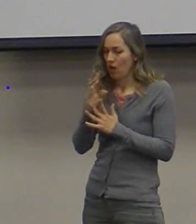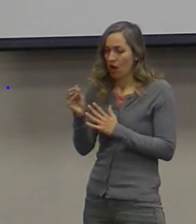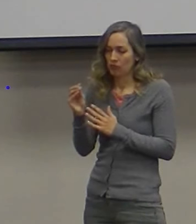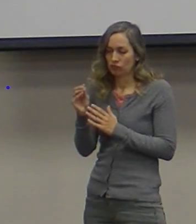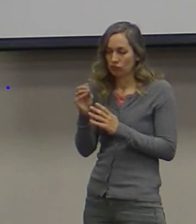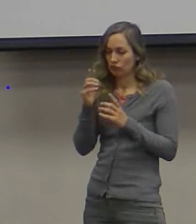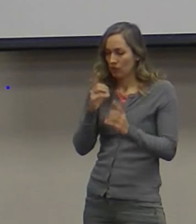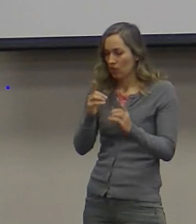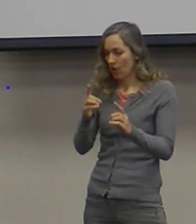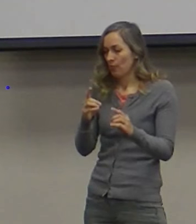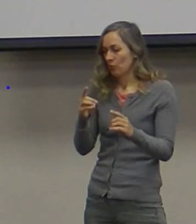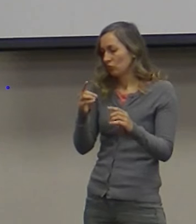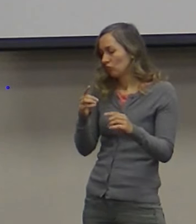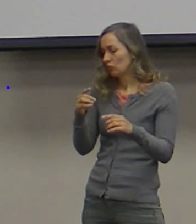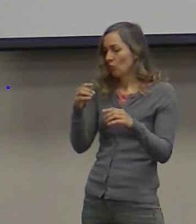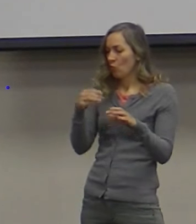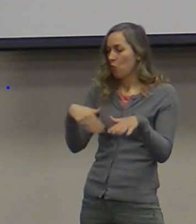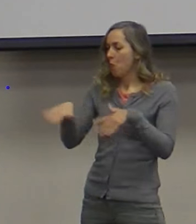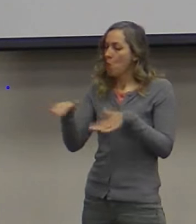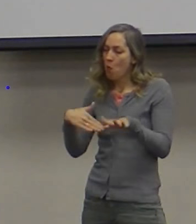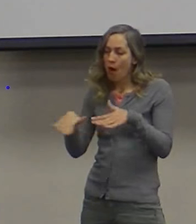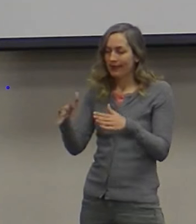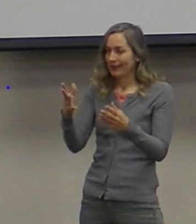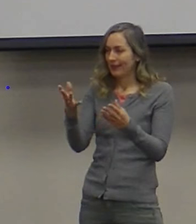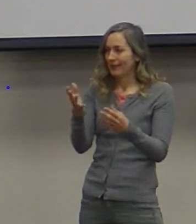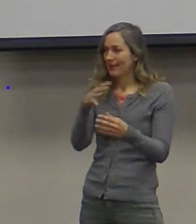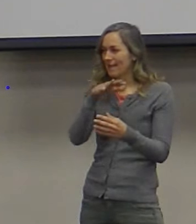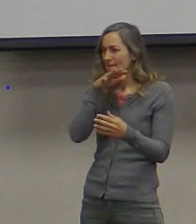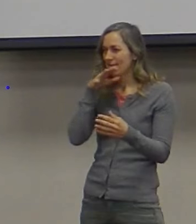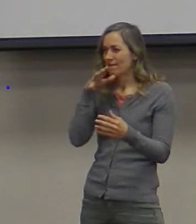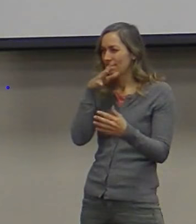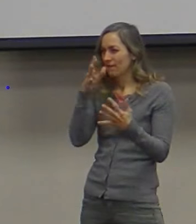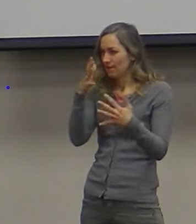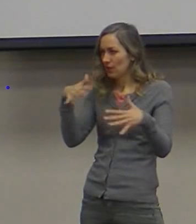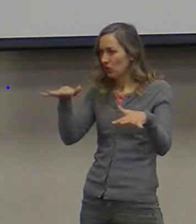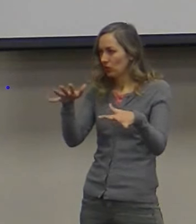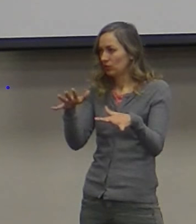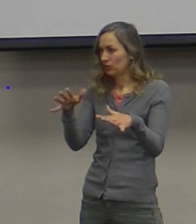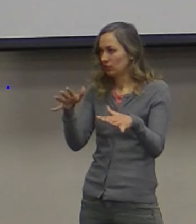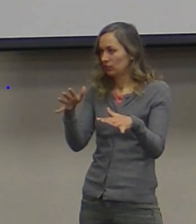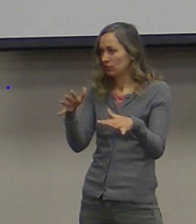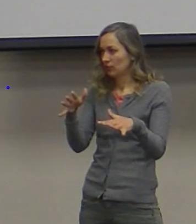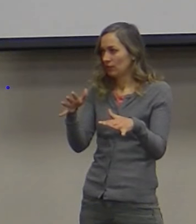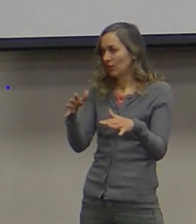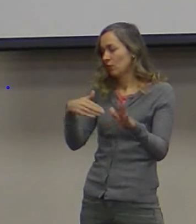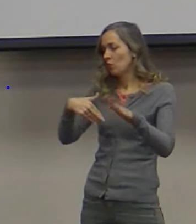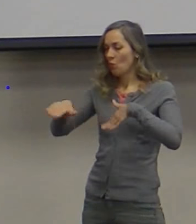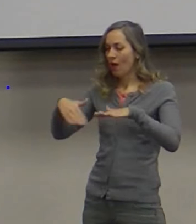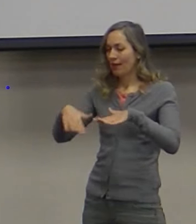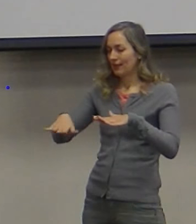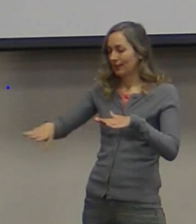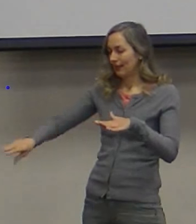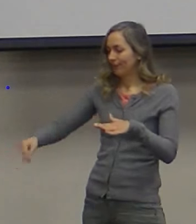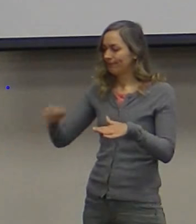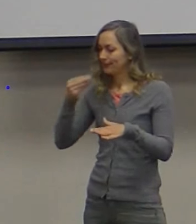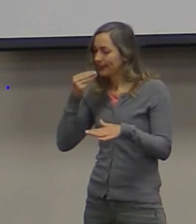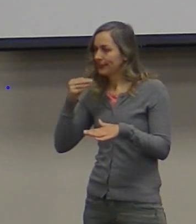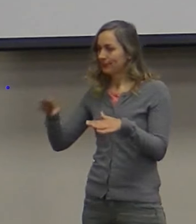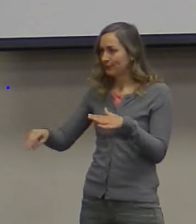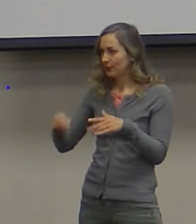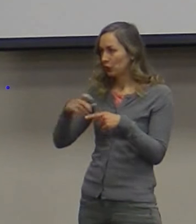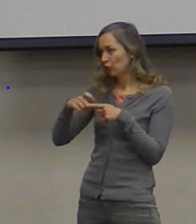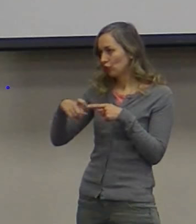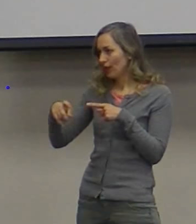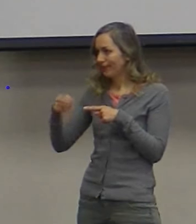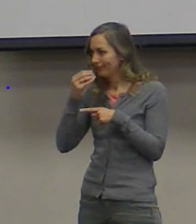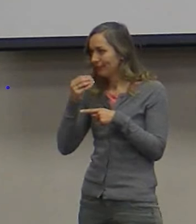the husks. And the Pharisees accused them of breaking the Sabbath. It started off easy. But then after